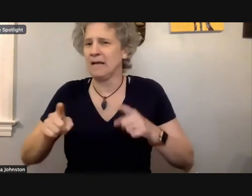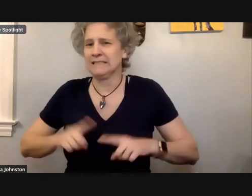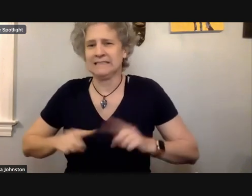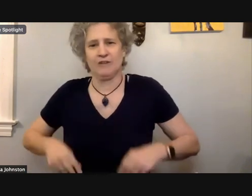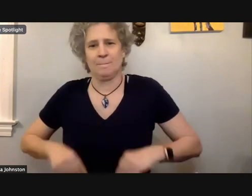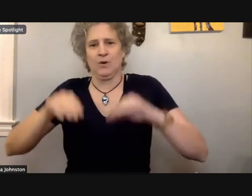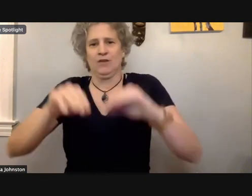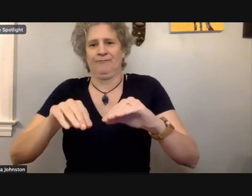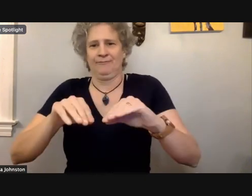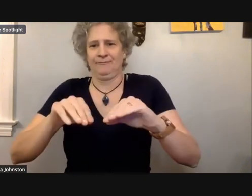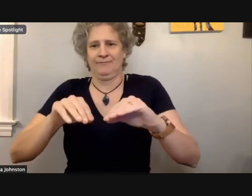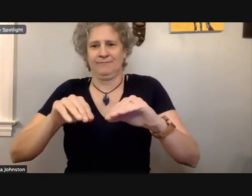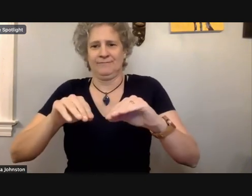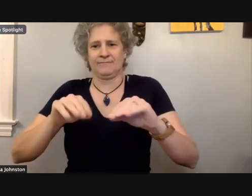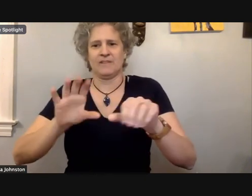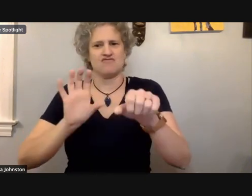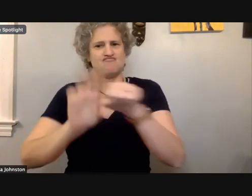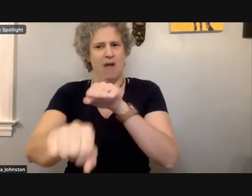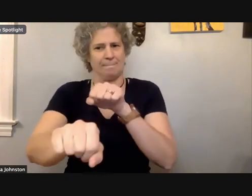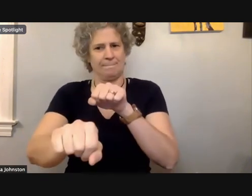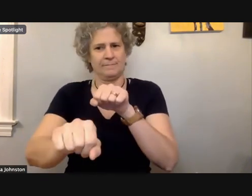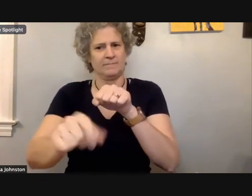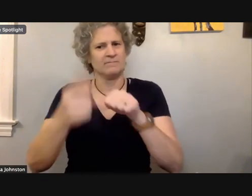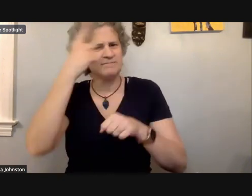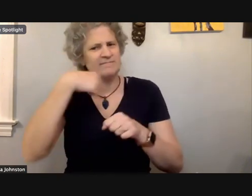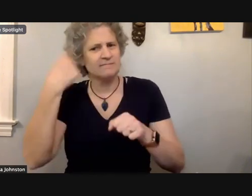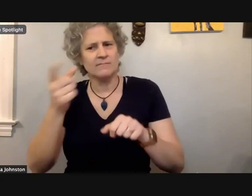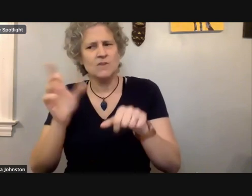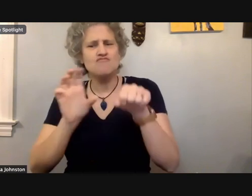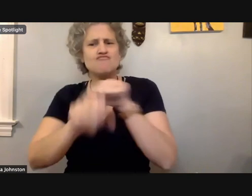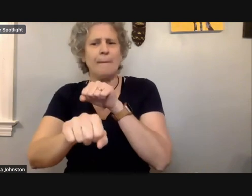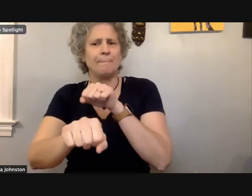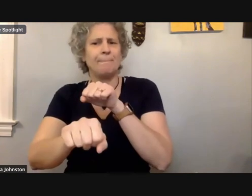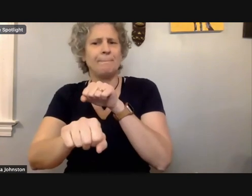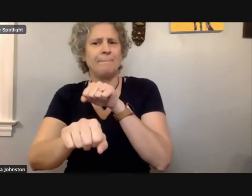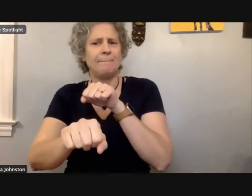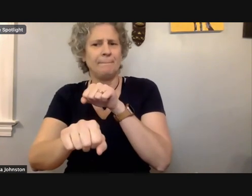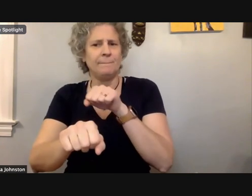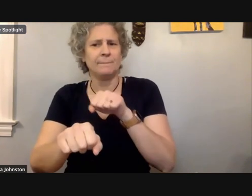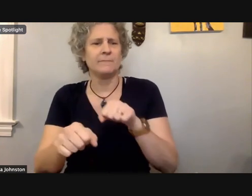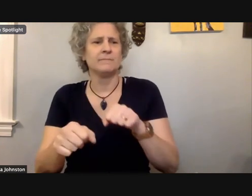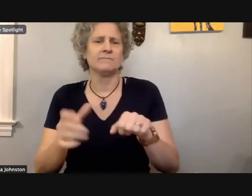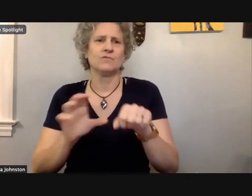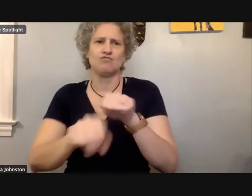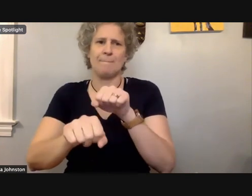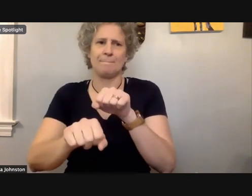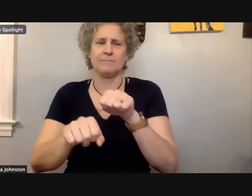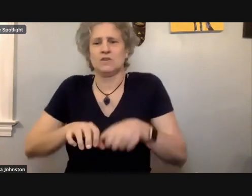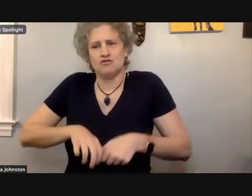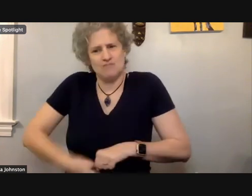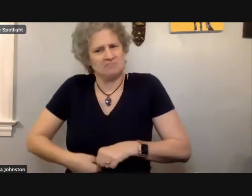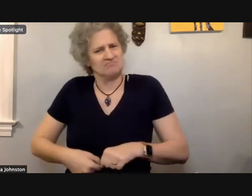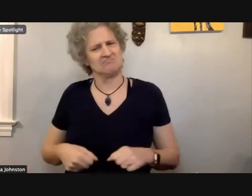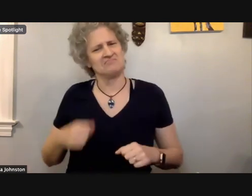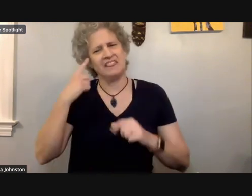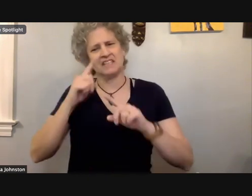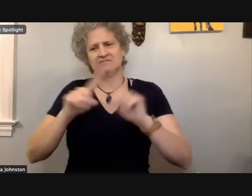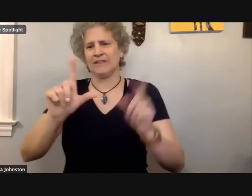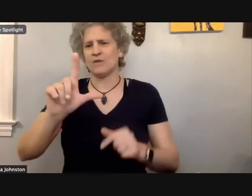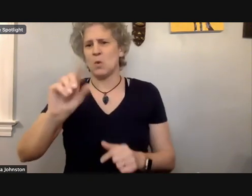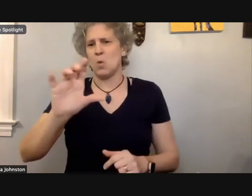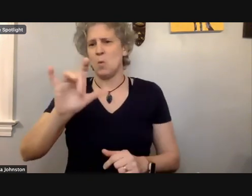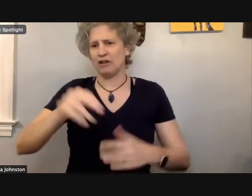And the mouth morphemes look very similar. It's different in terms of the movement, and it's also different in terms of location. Notice the movement for rape. It's a little bit